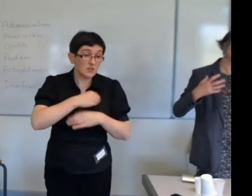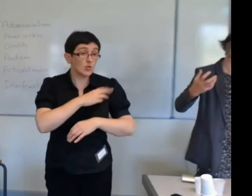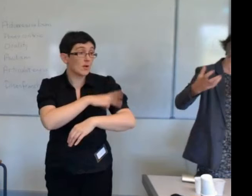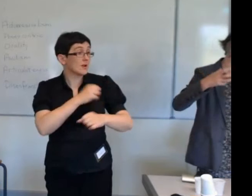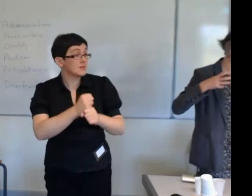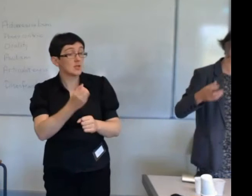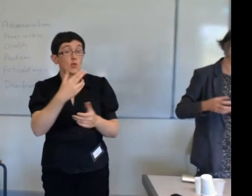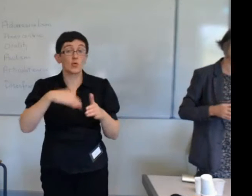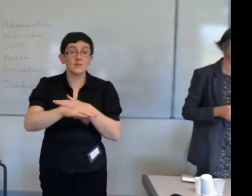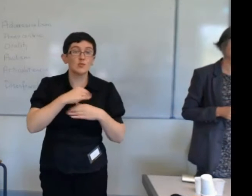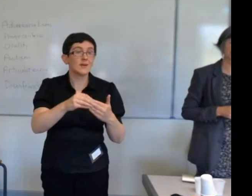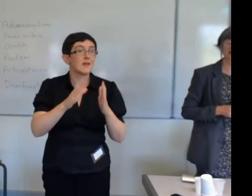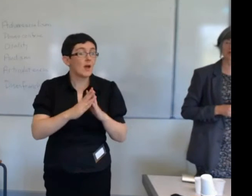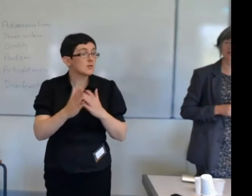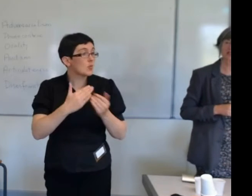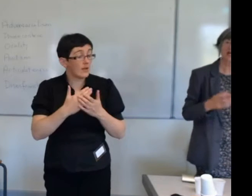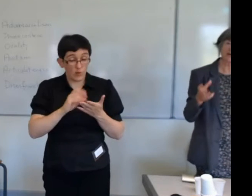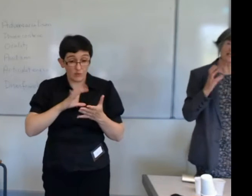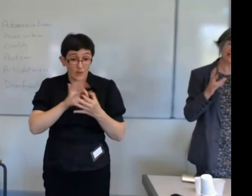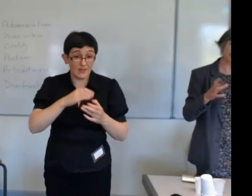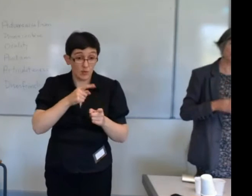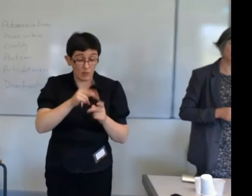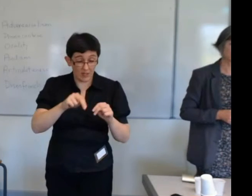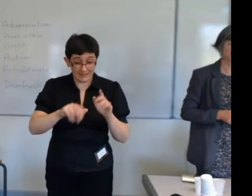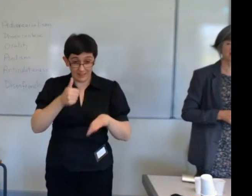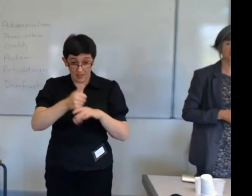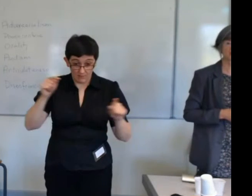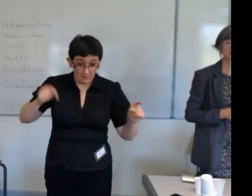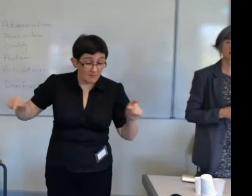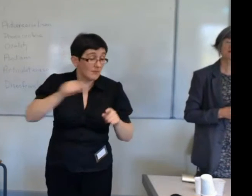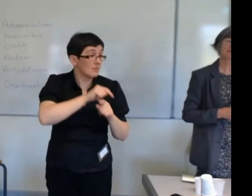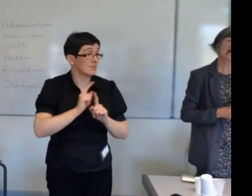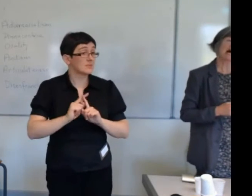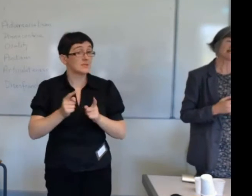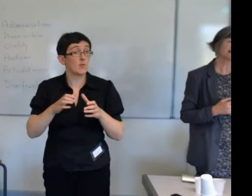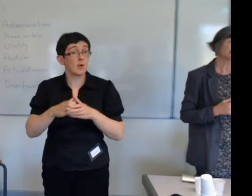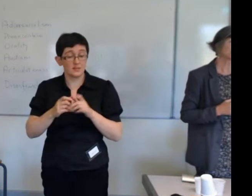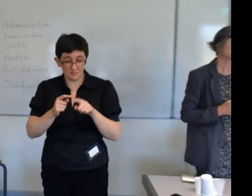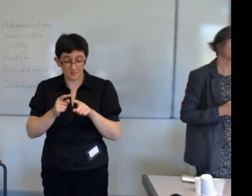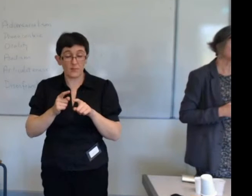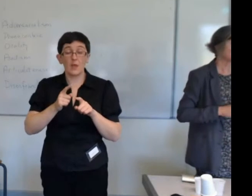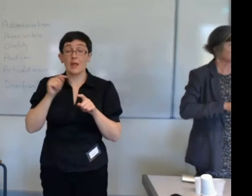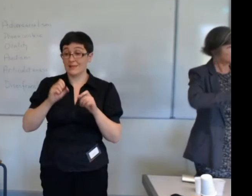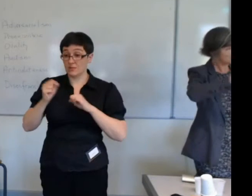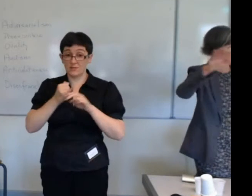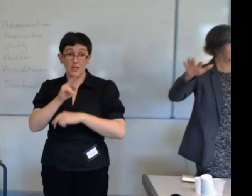or whatever it is we need to connect with. We can set up those conversations. And this service in the UK, because it's a much